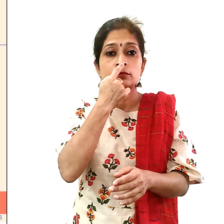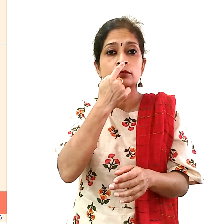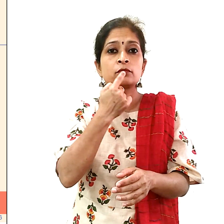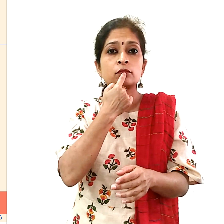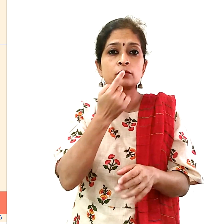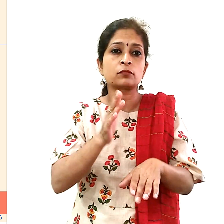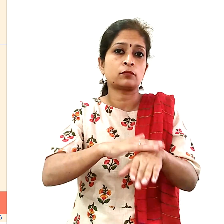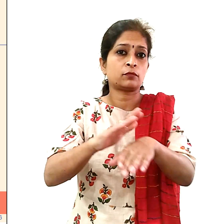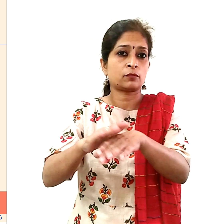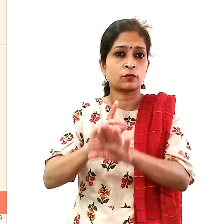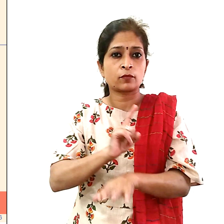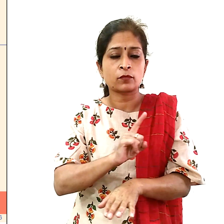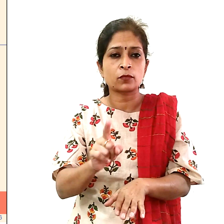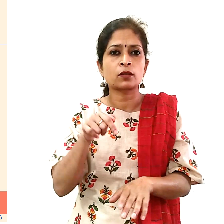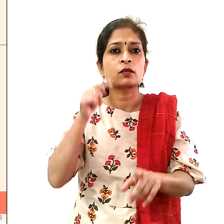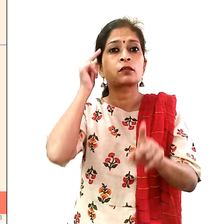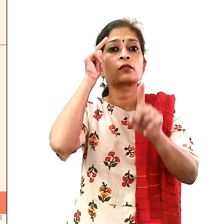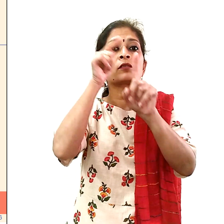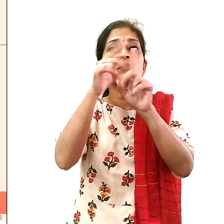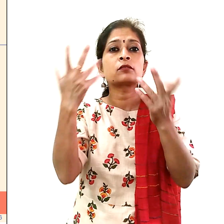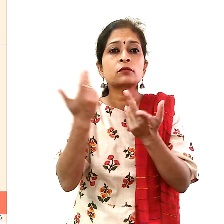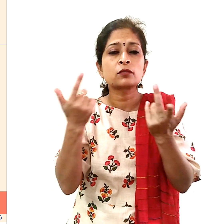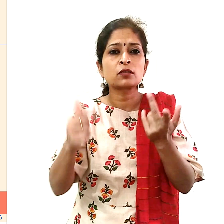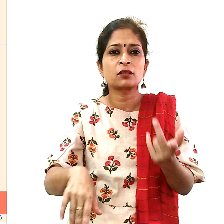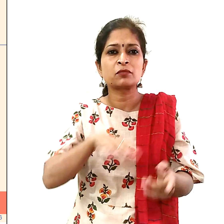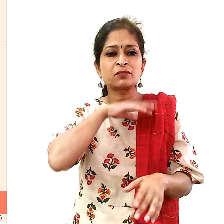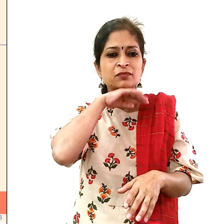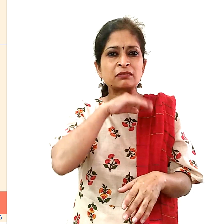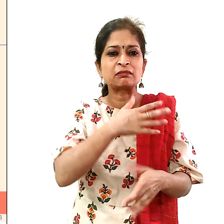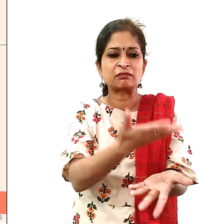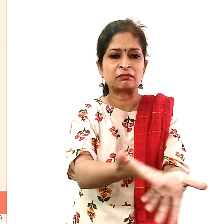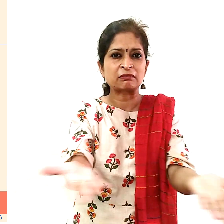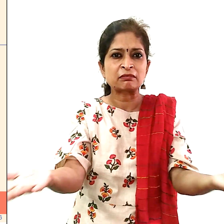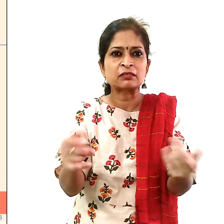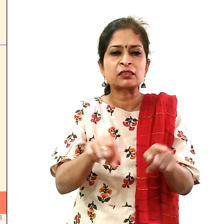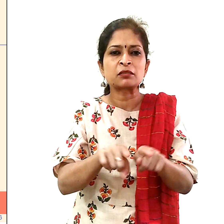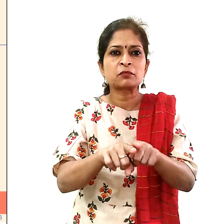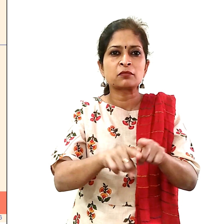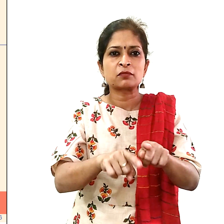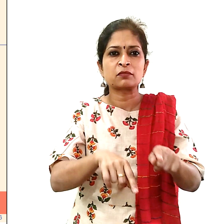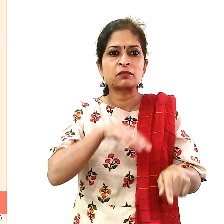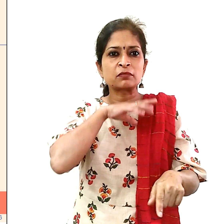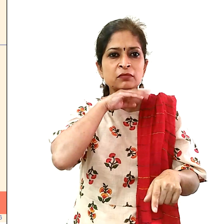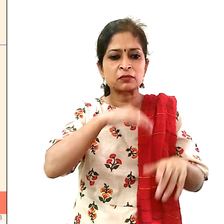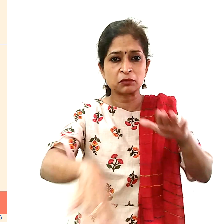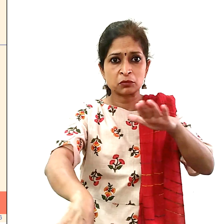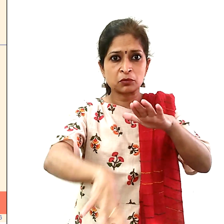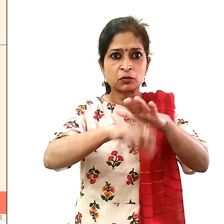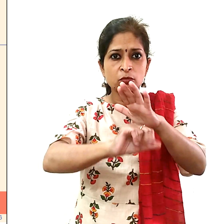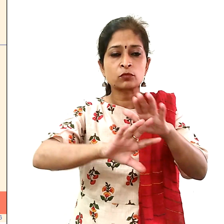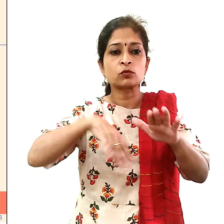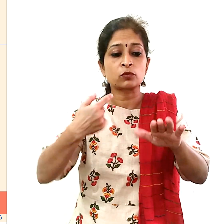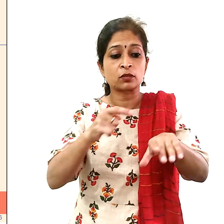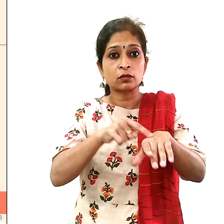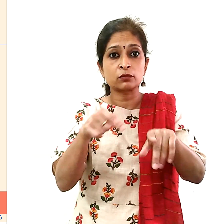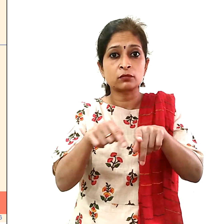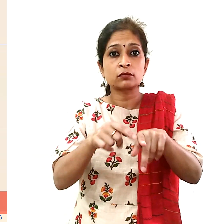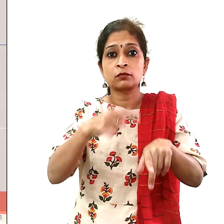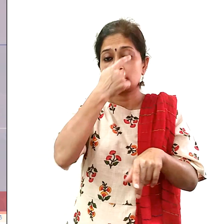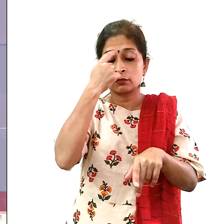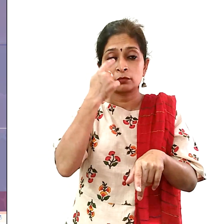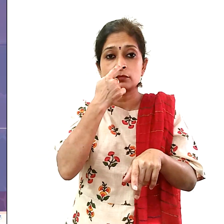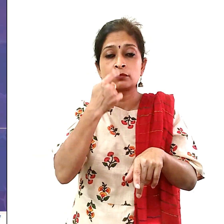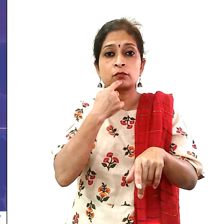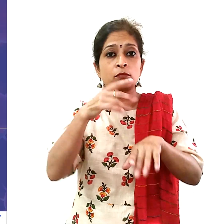nose. The aim is to prevent the transmission from contaminated surfaces to your hands and face, mouth and